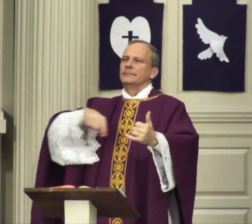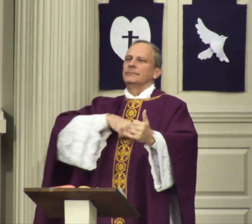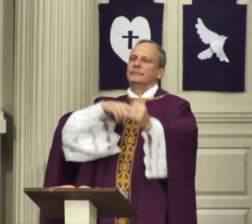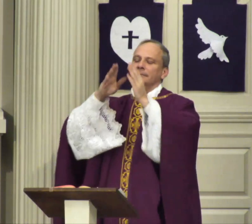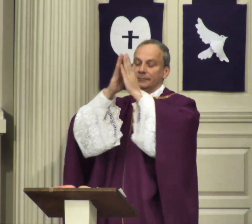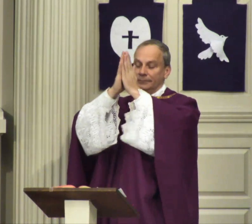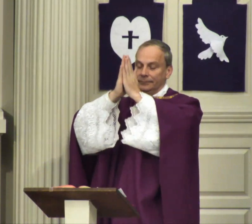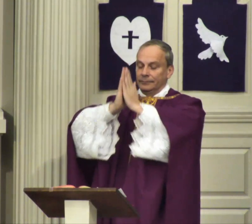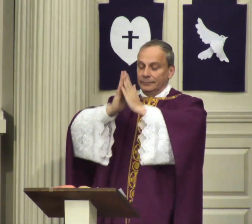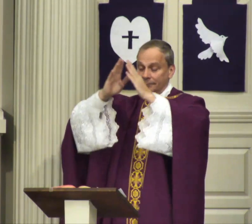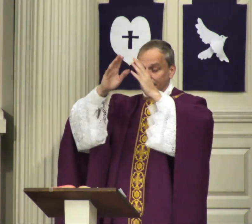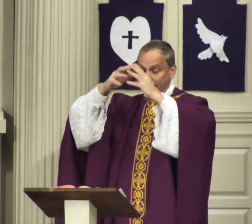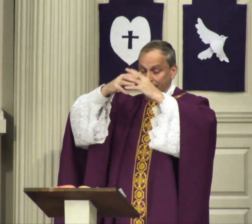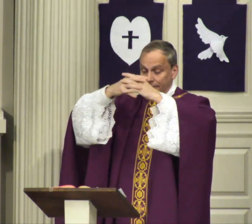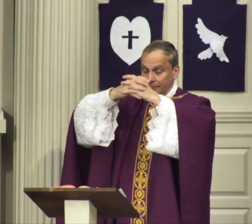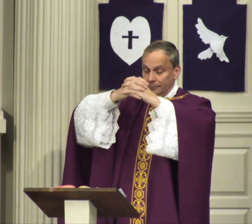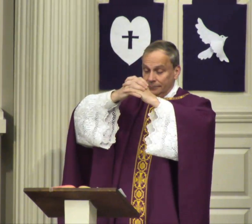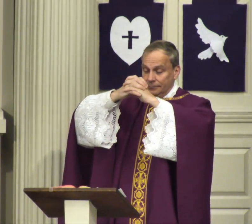Let us pray.